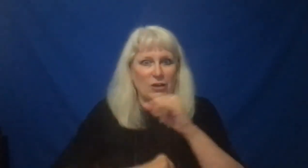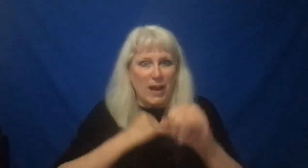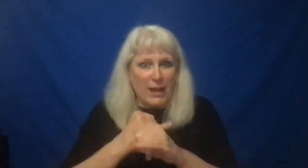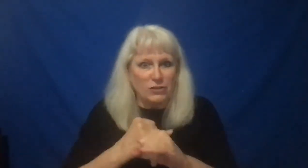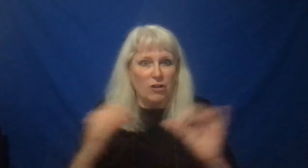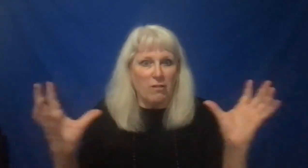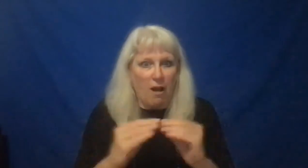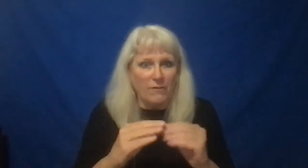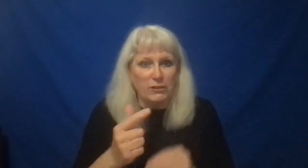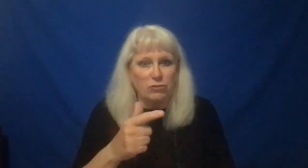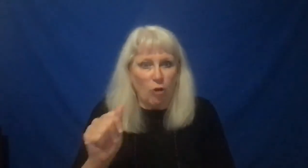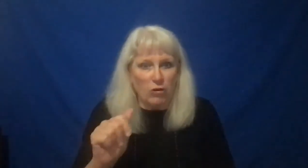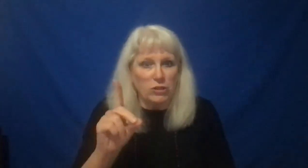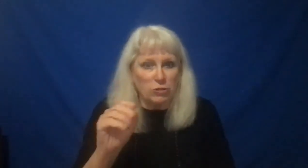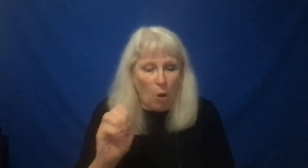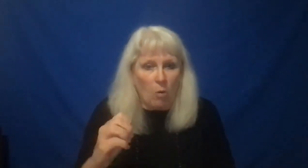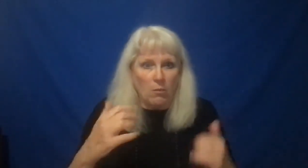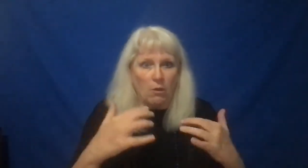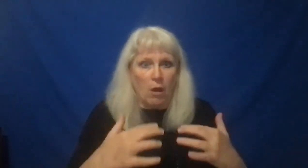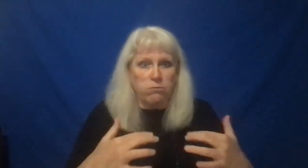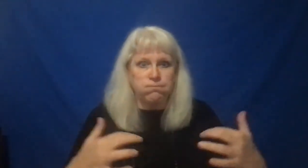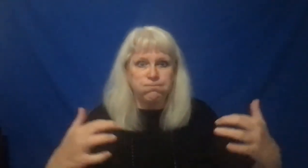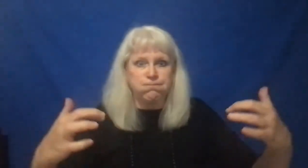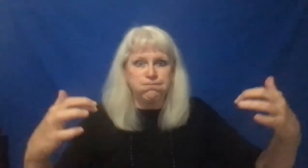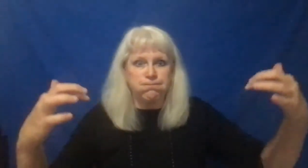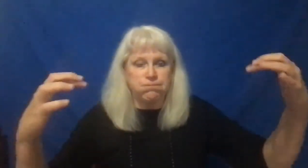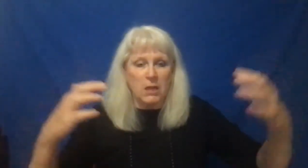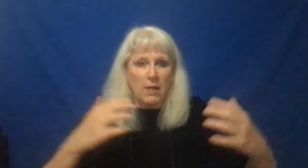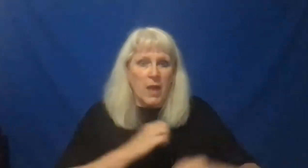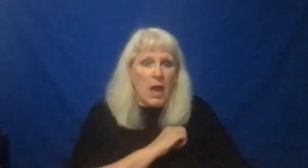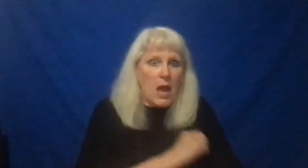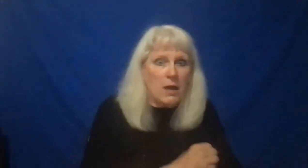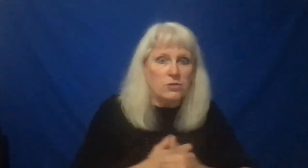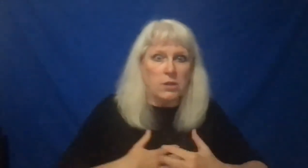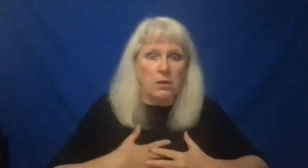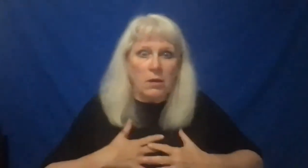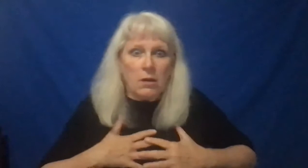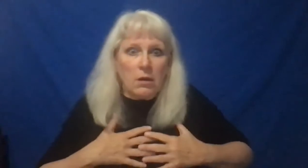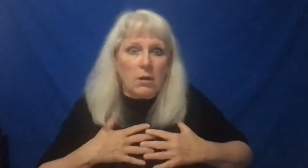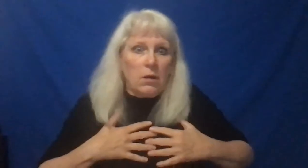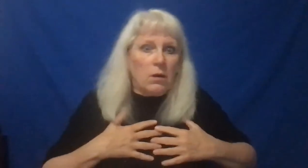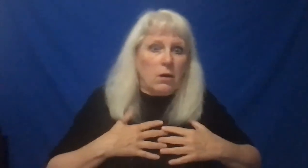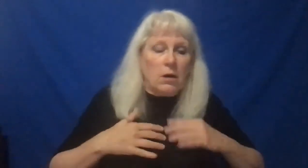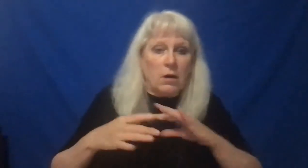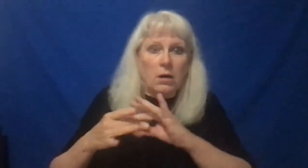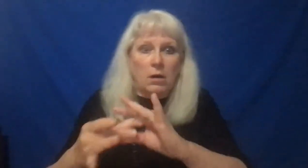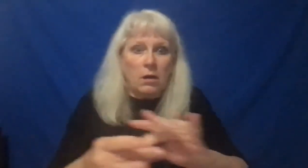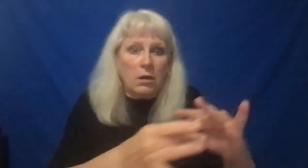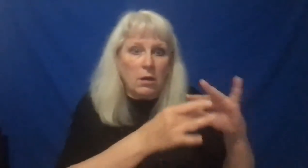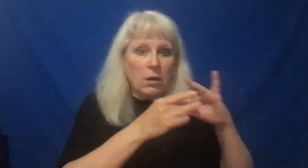room. It's so evident of the unity that connects all of us as AA. The